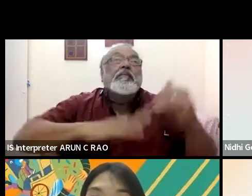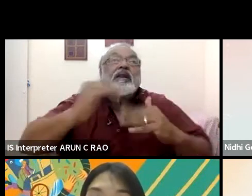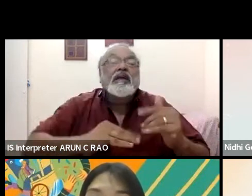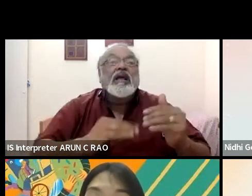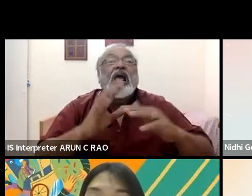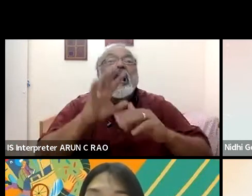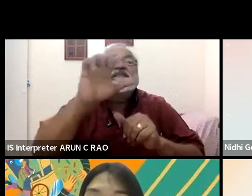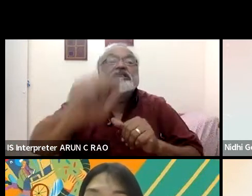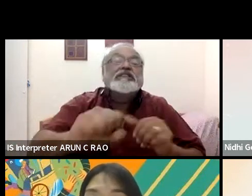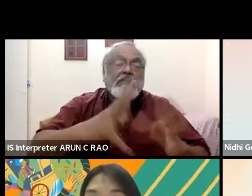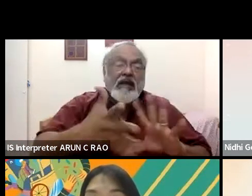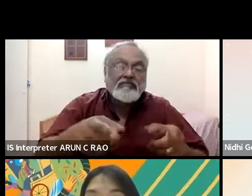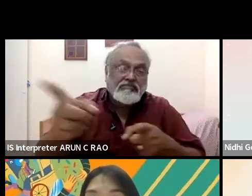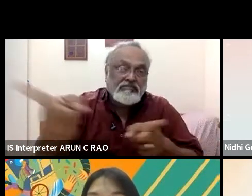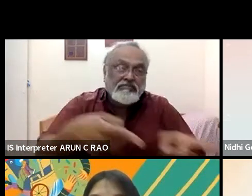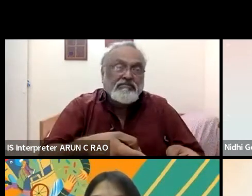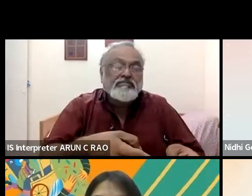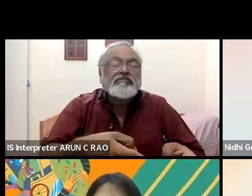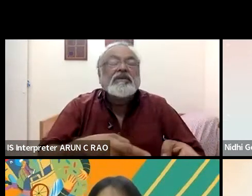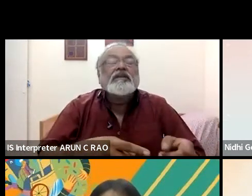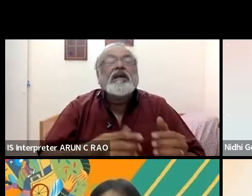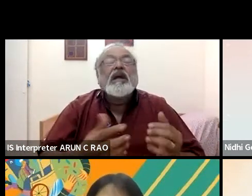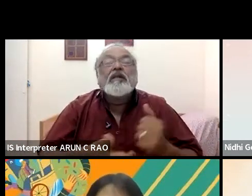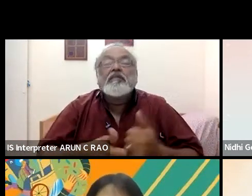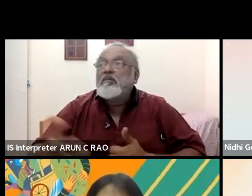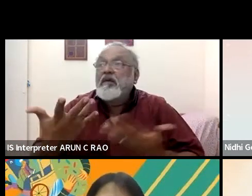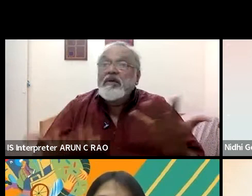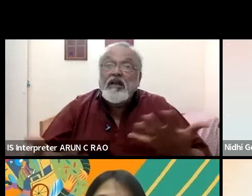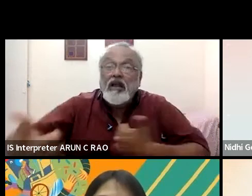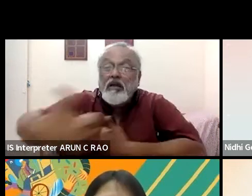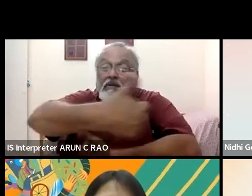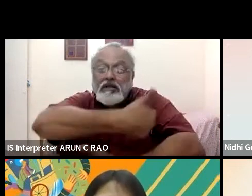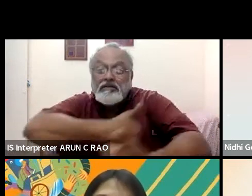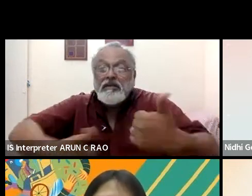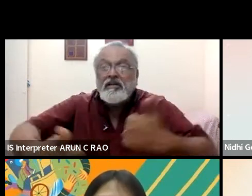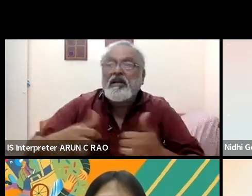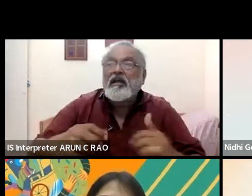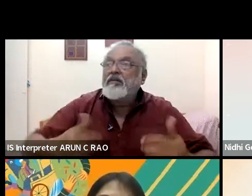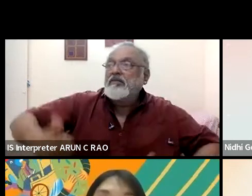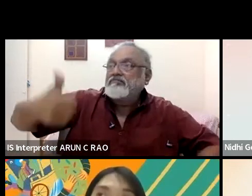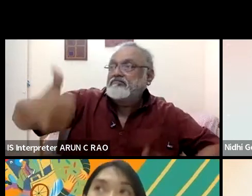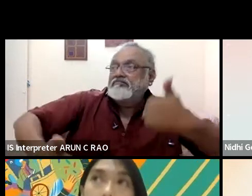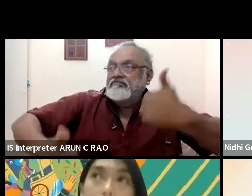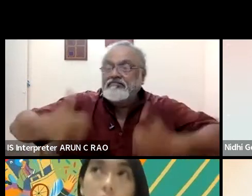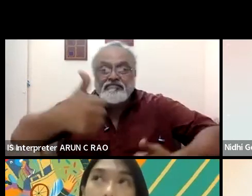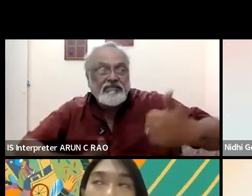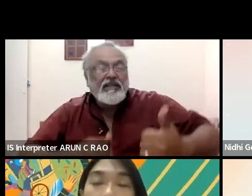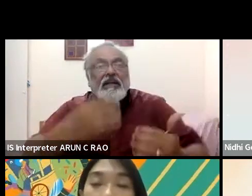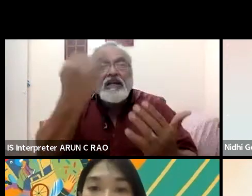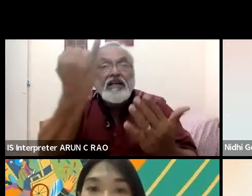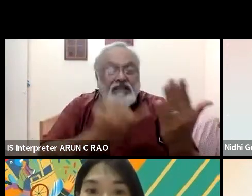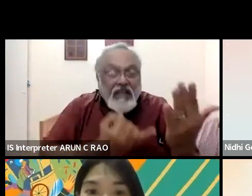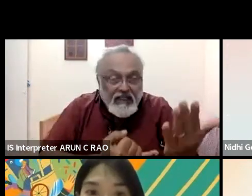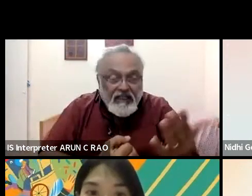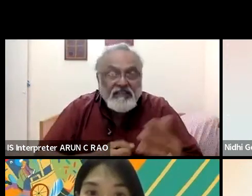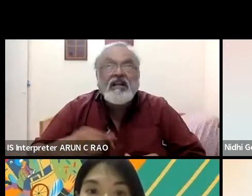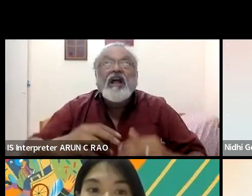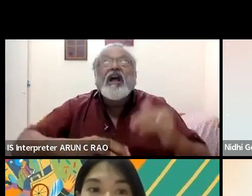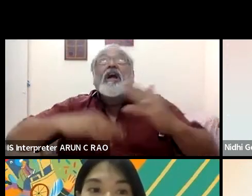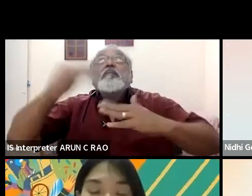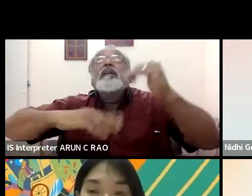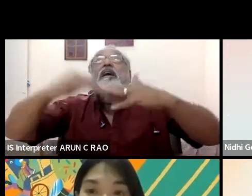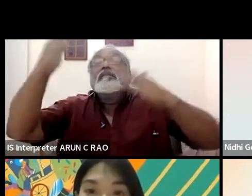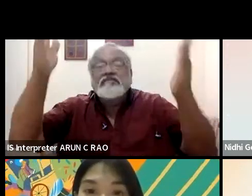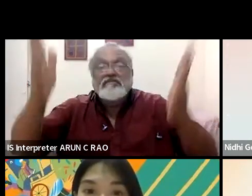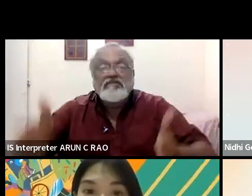important thing, to drive competition between designers and architects and developers to be good at this. So I think, what I'll do is I'll open it to